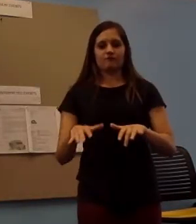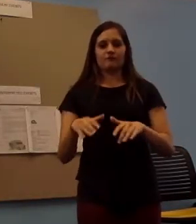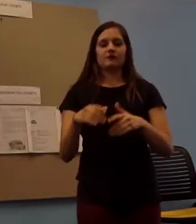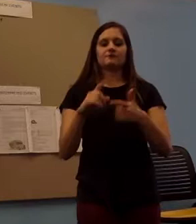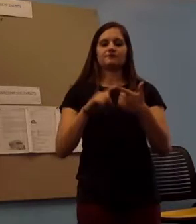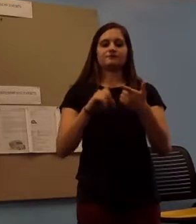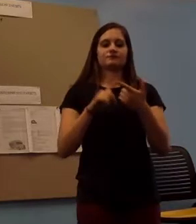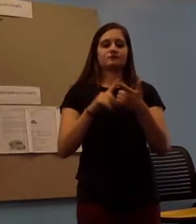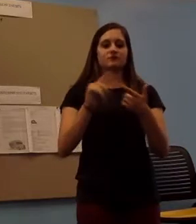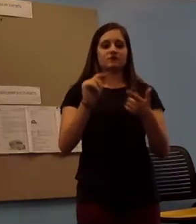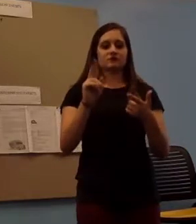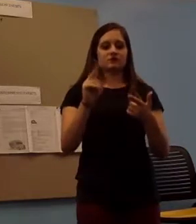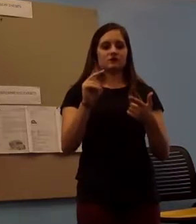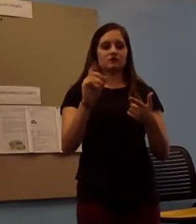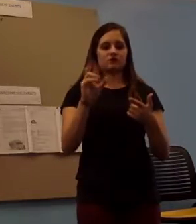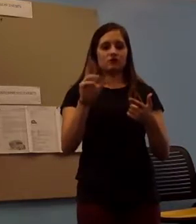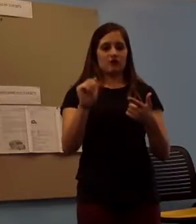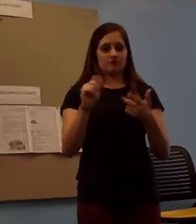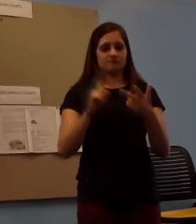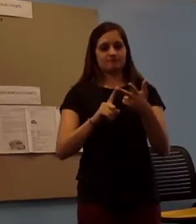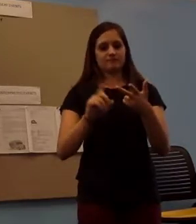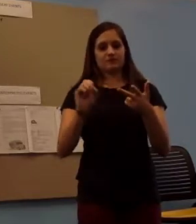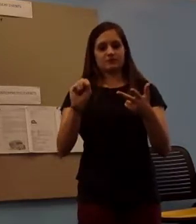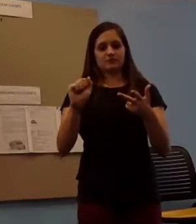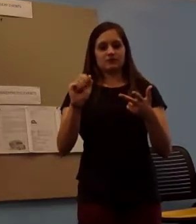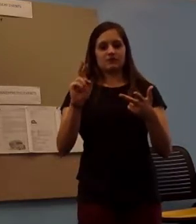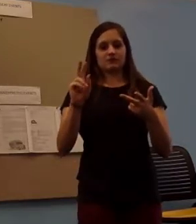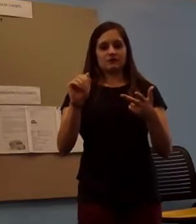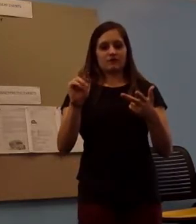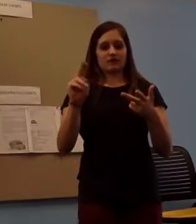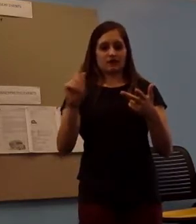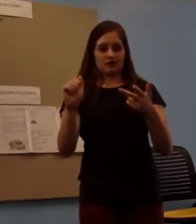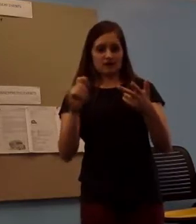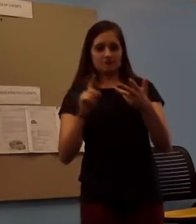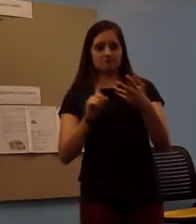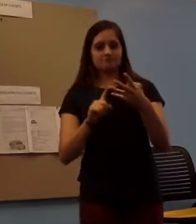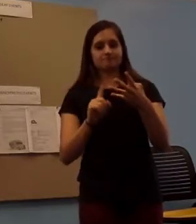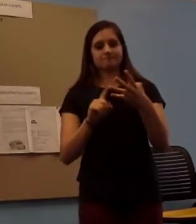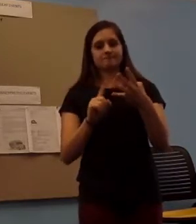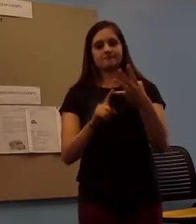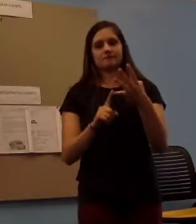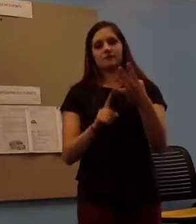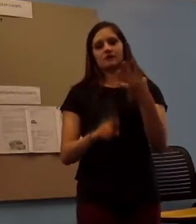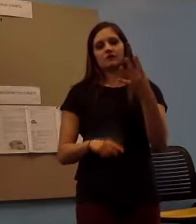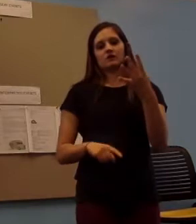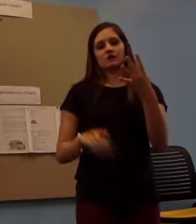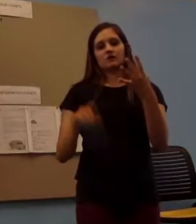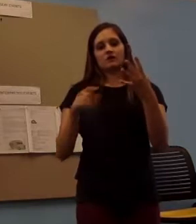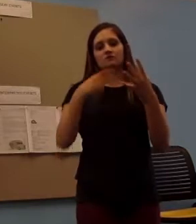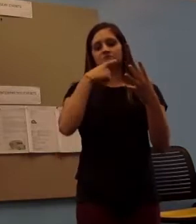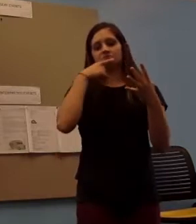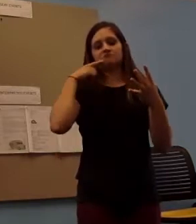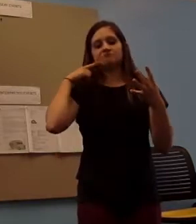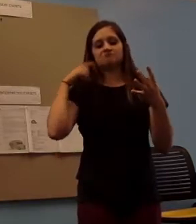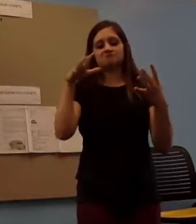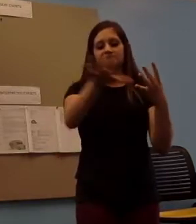The research that I found was of trophic cascades, so how animals impact each other. And you'll have